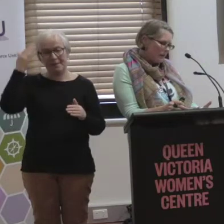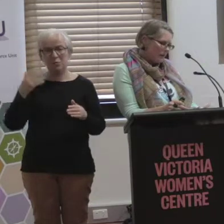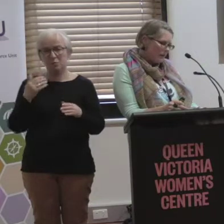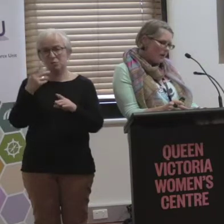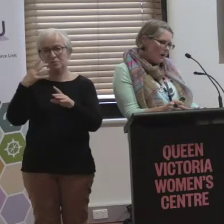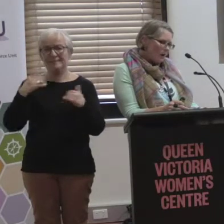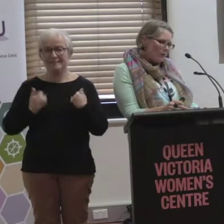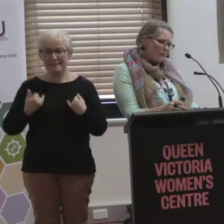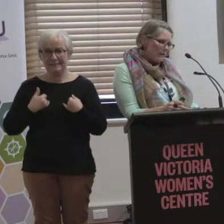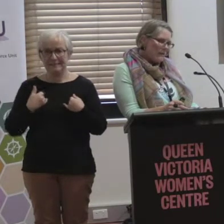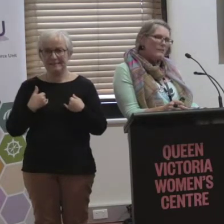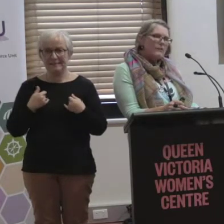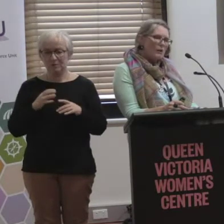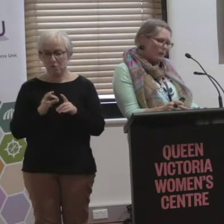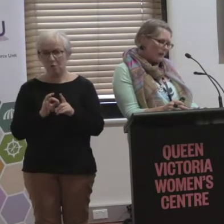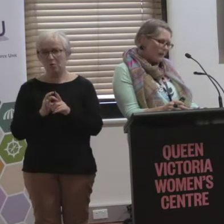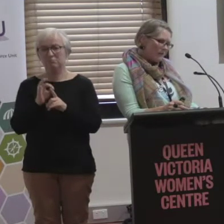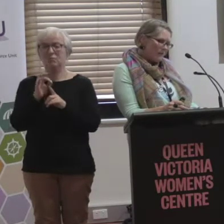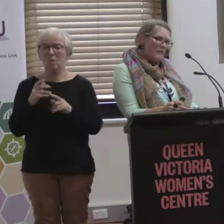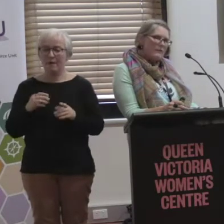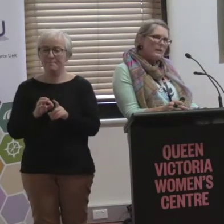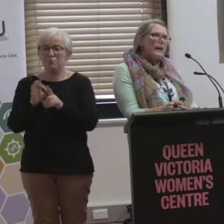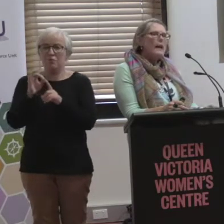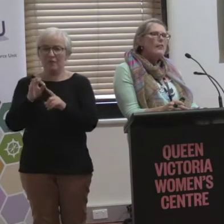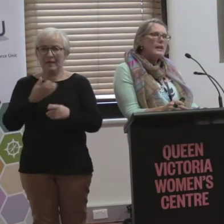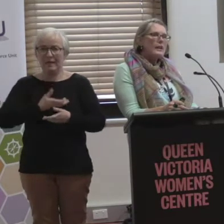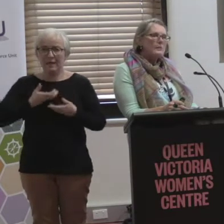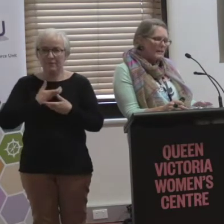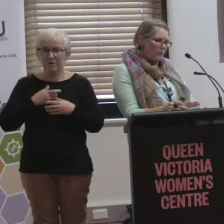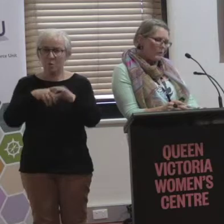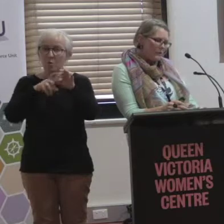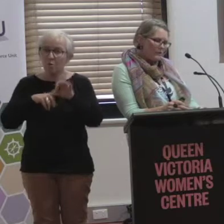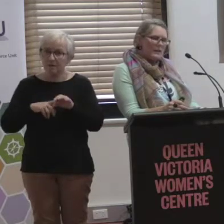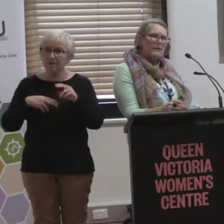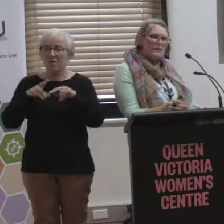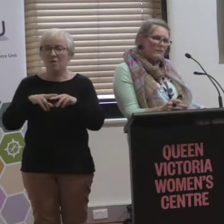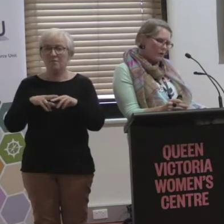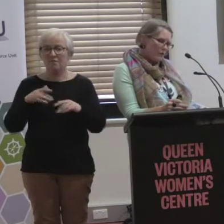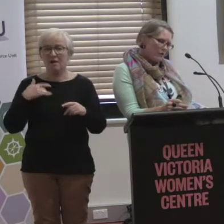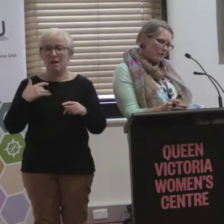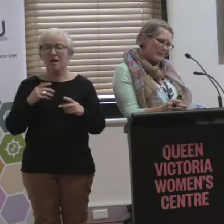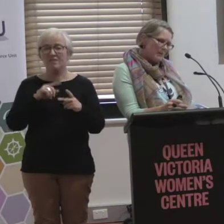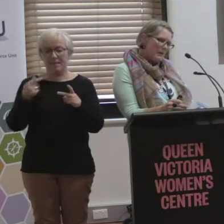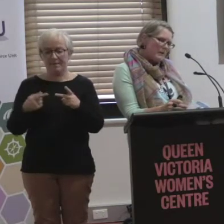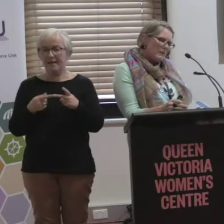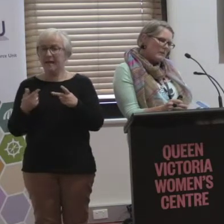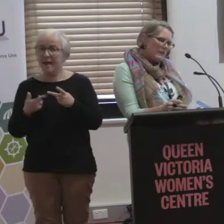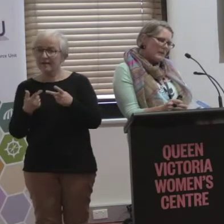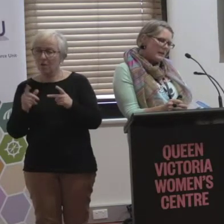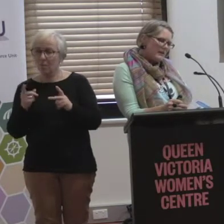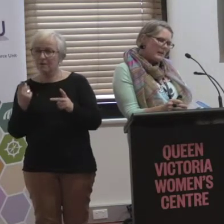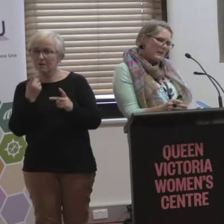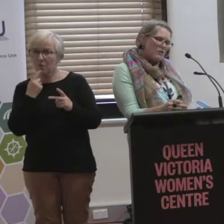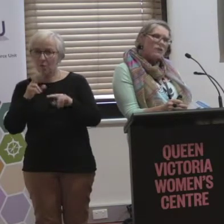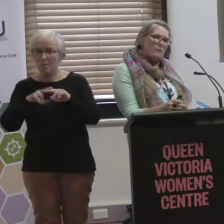bodily function, or improving comfort and quality of life. And then it must also fit under the form of treatment. So it must